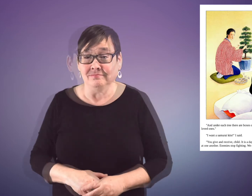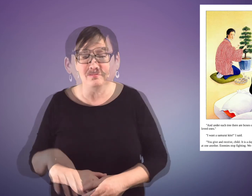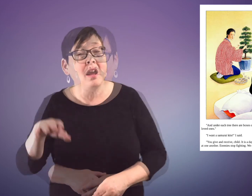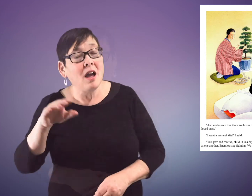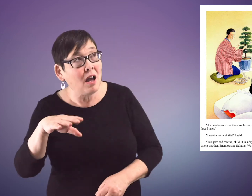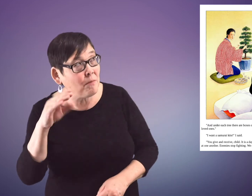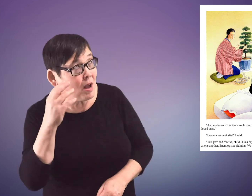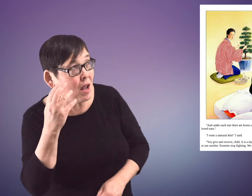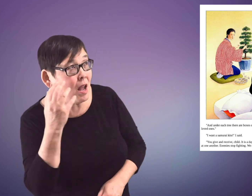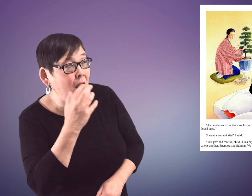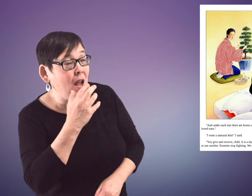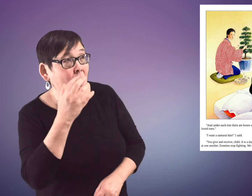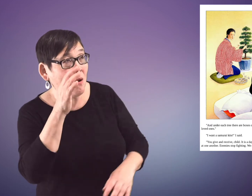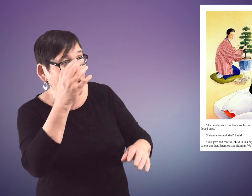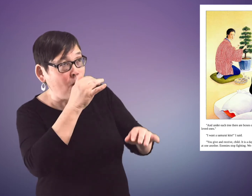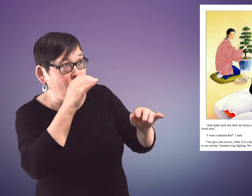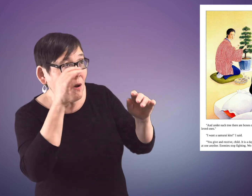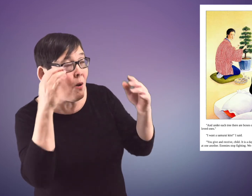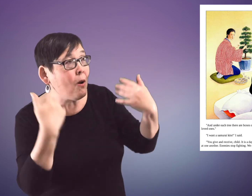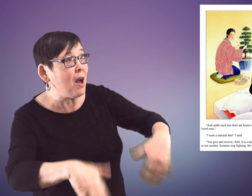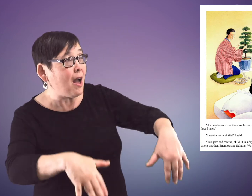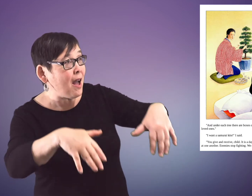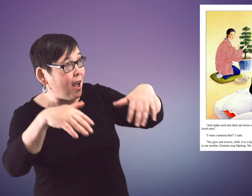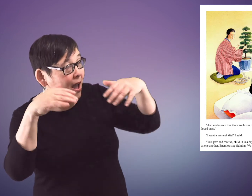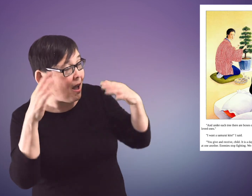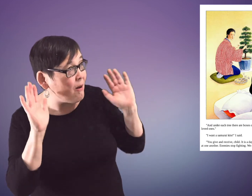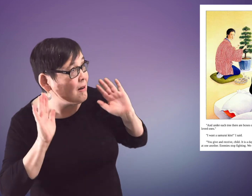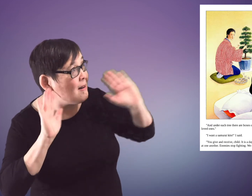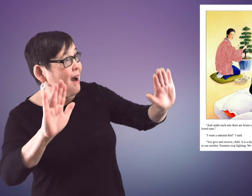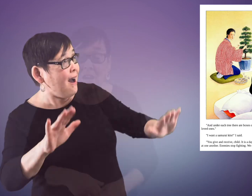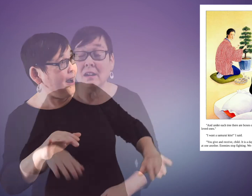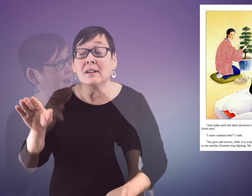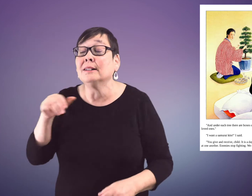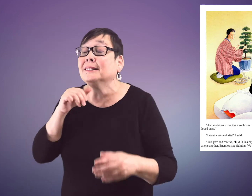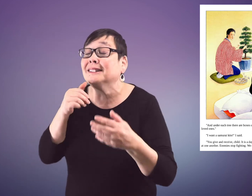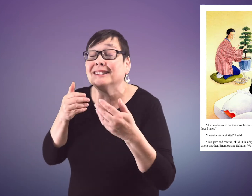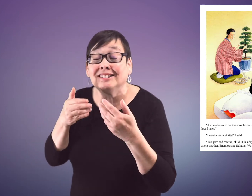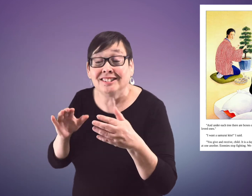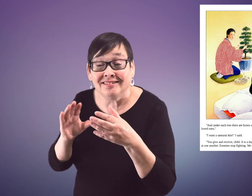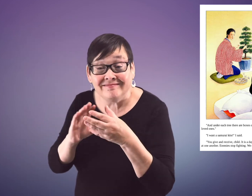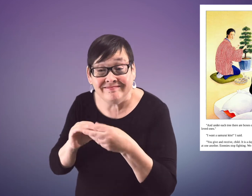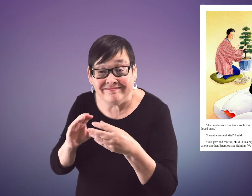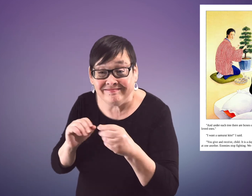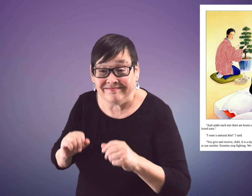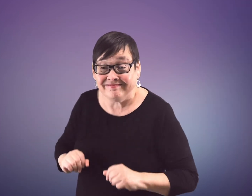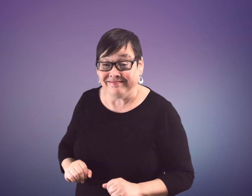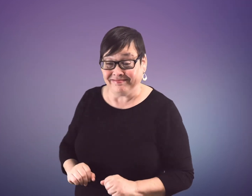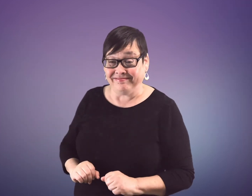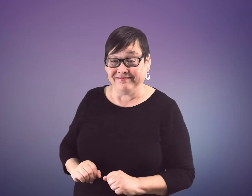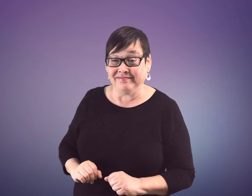Strangers smile at one another. We need more days like this." She put the last crane on the tree.